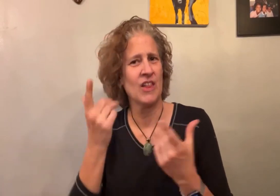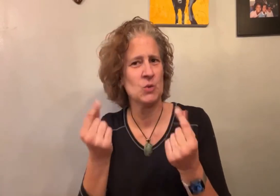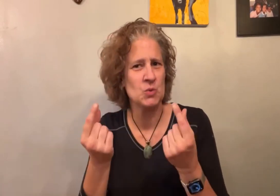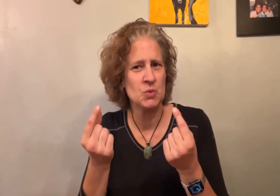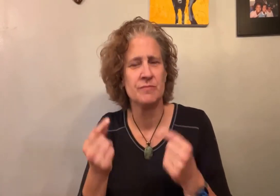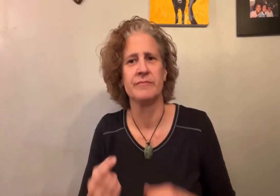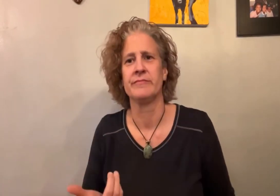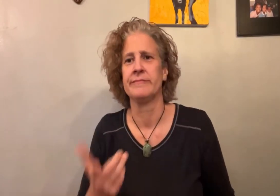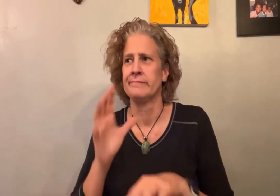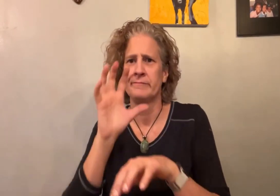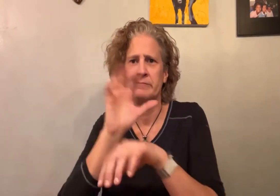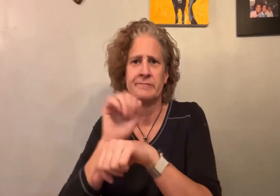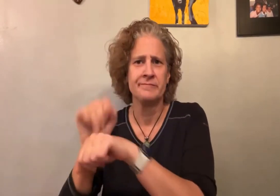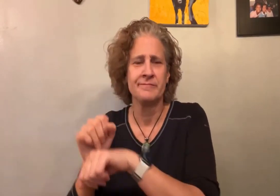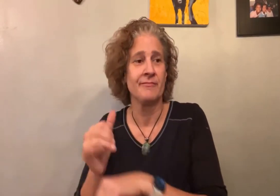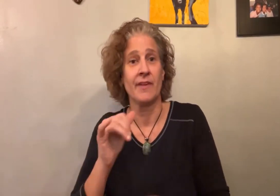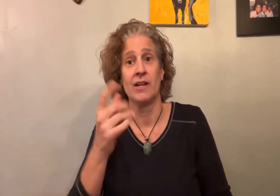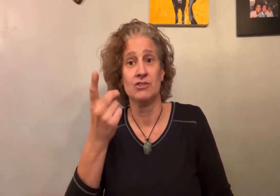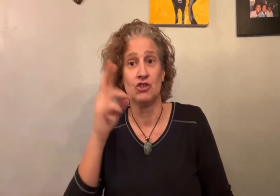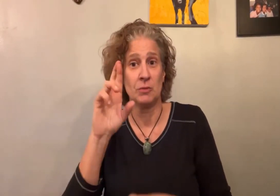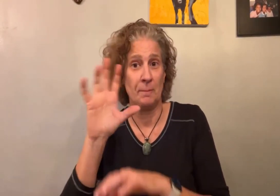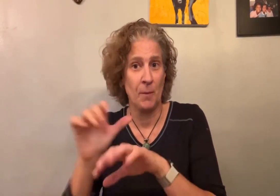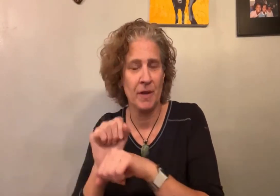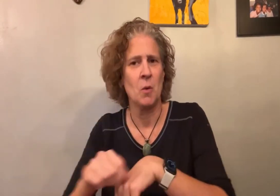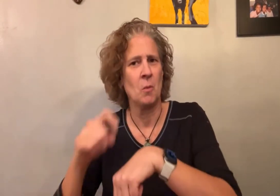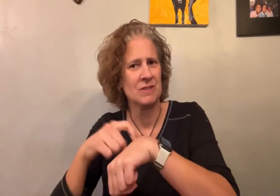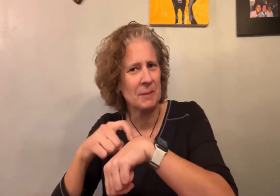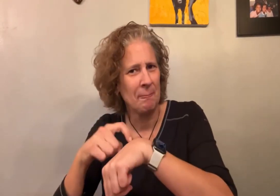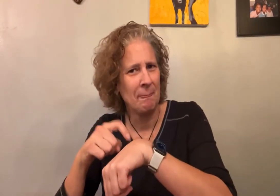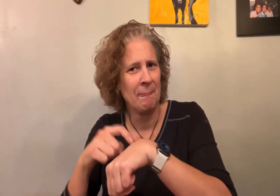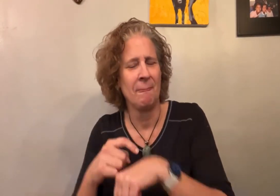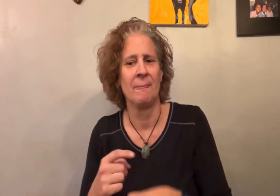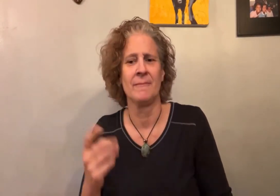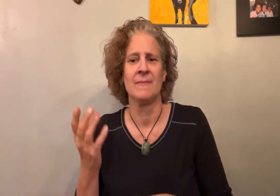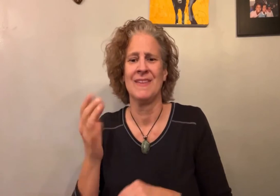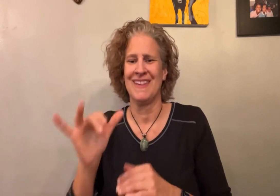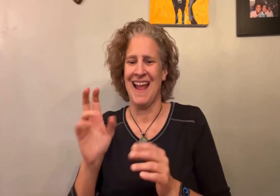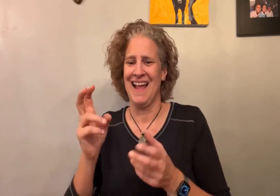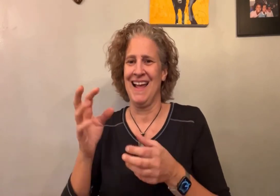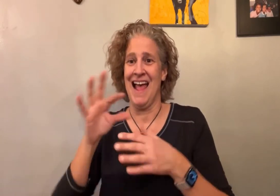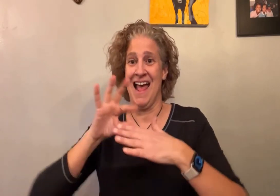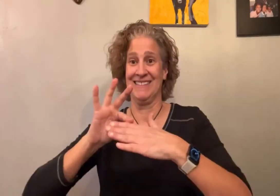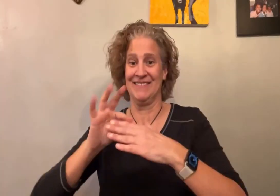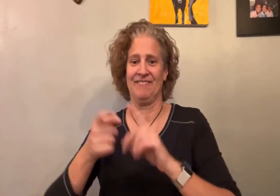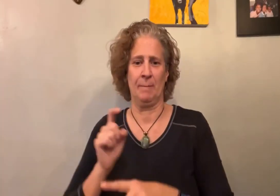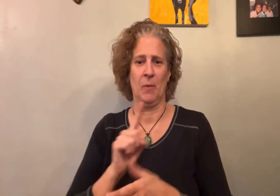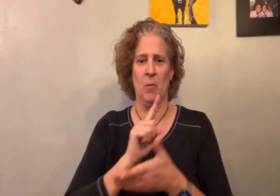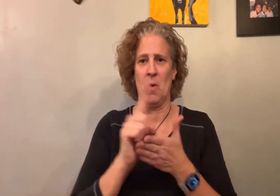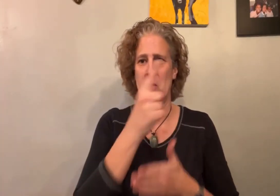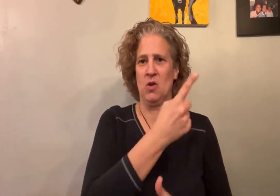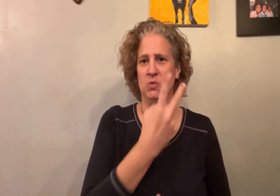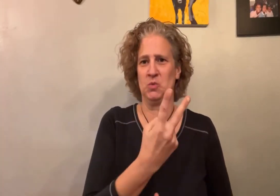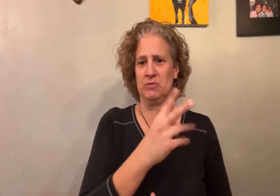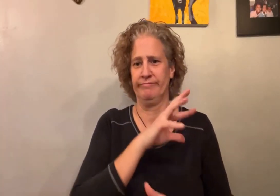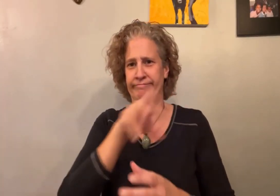food, feelings and emotions, likes and dislikes, the concept of illness and what to do in those cases. For example, how to convey the